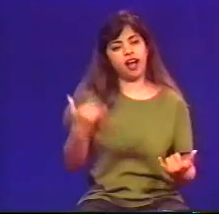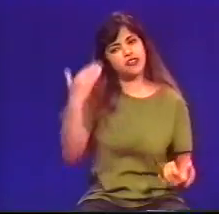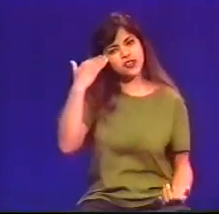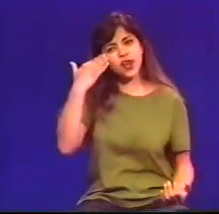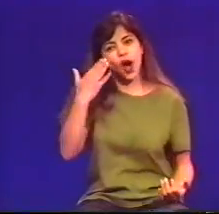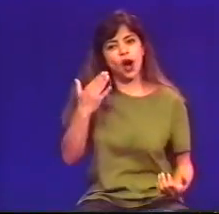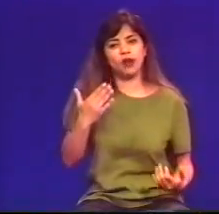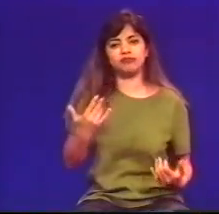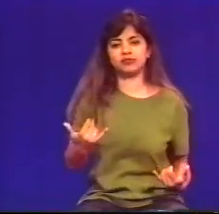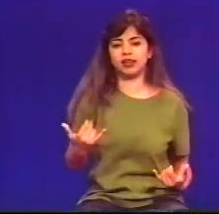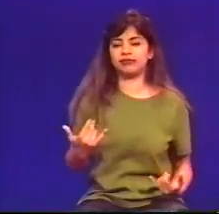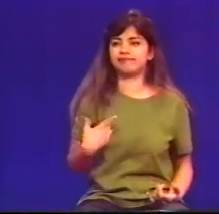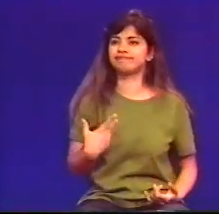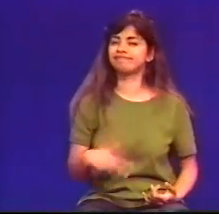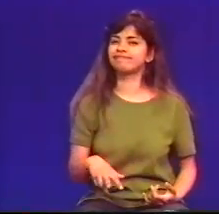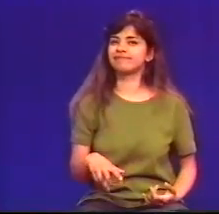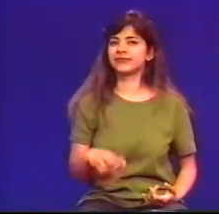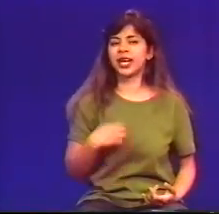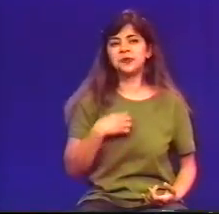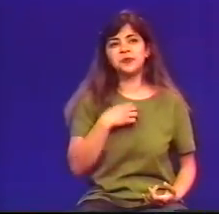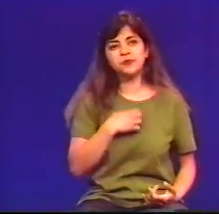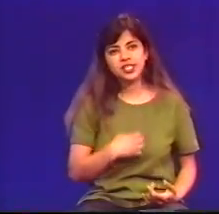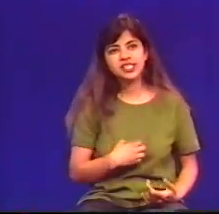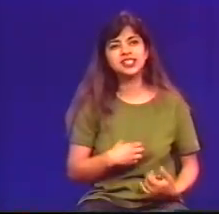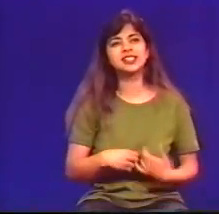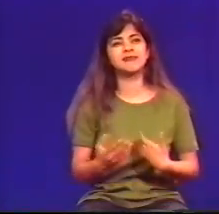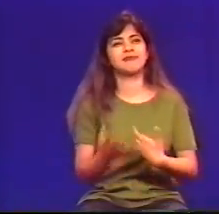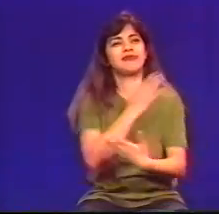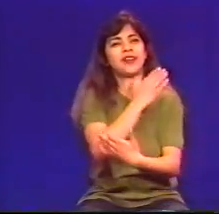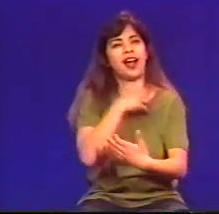So now I know a lot more what to expect when I work with an interpreter.